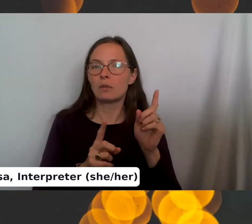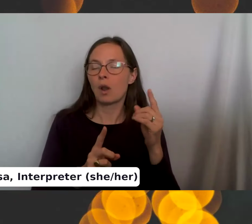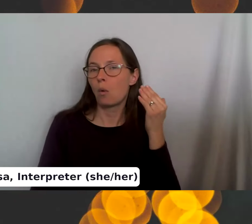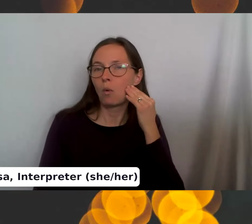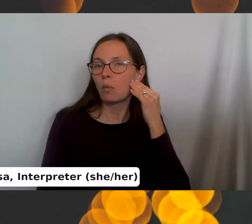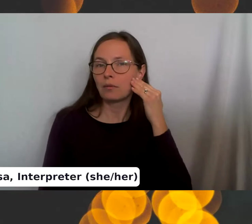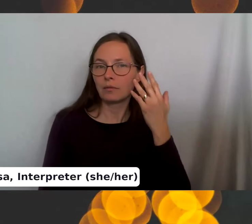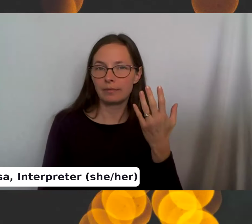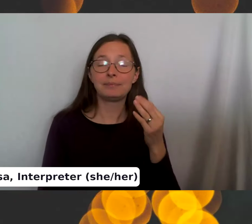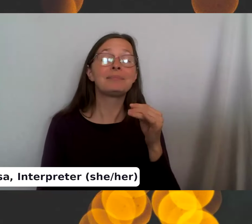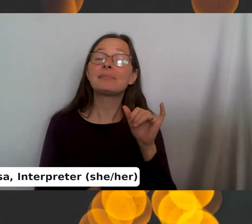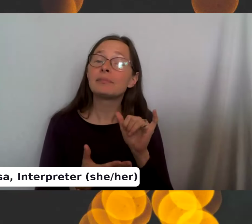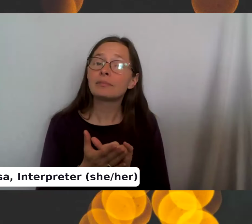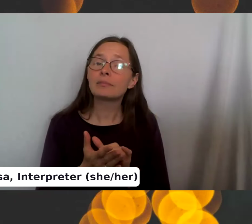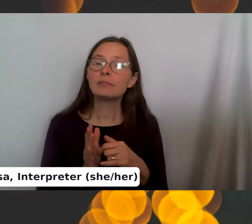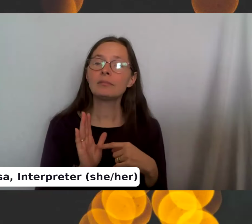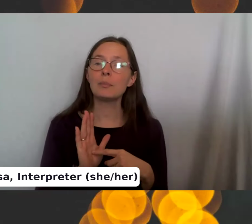And this represents